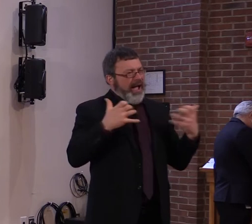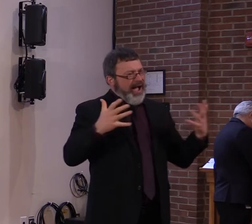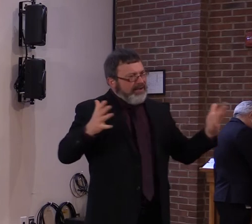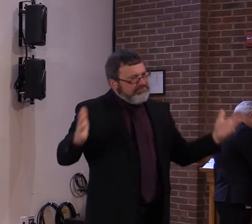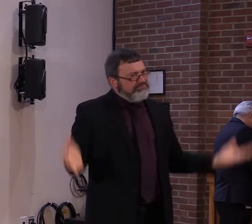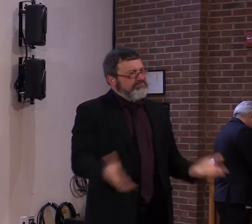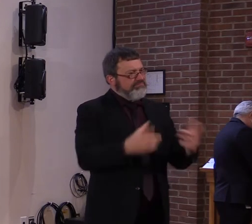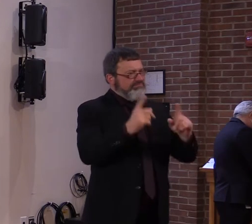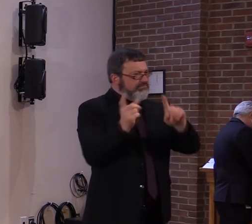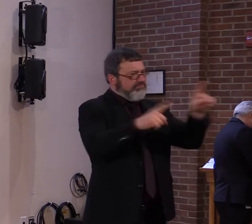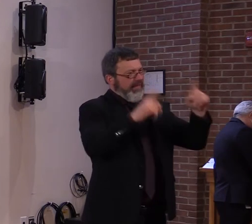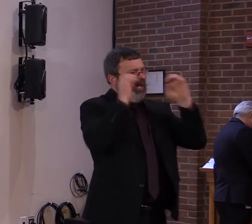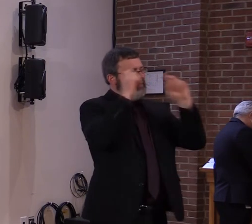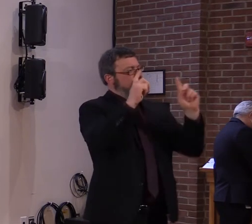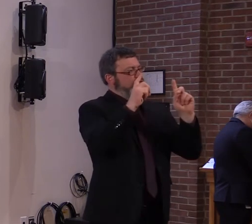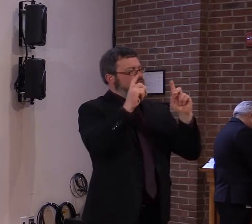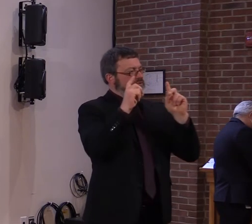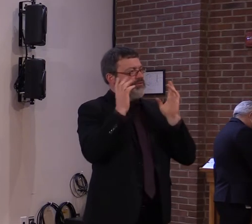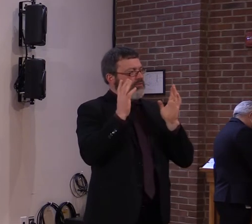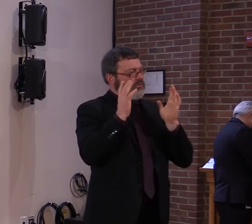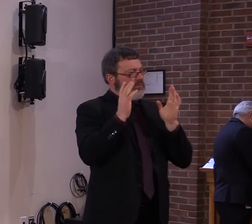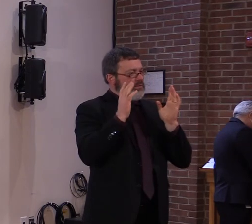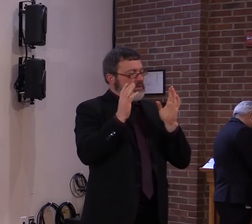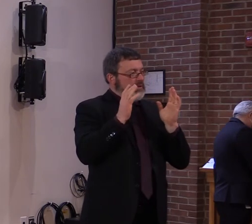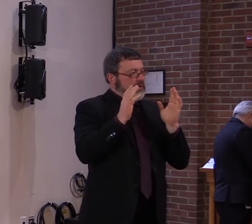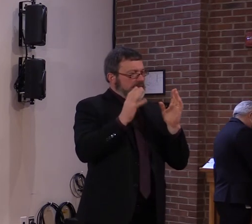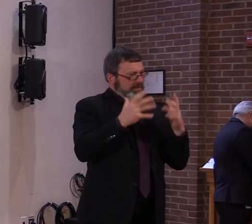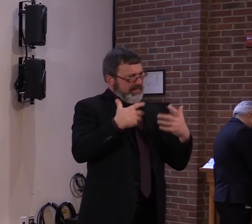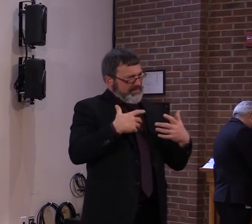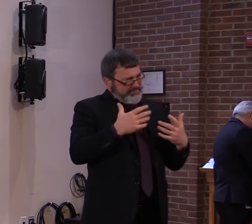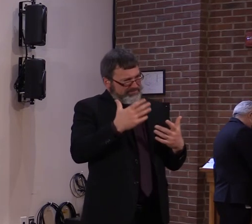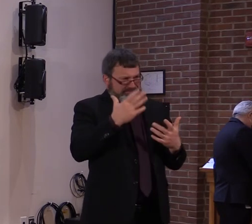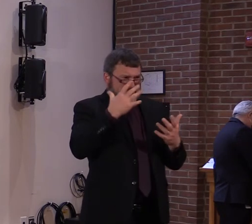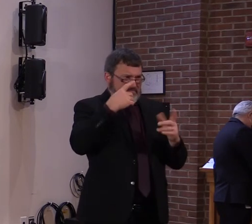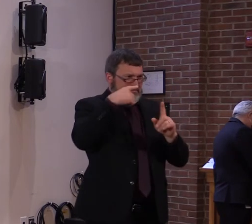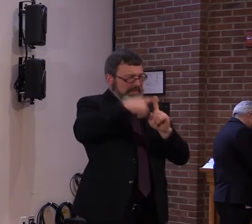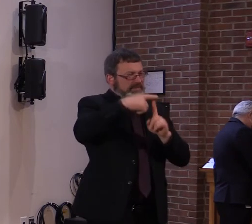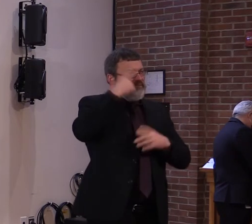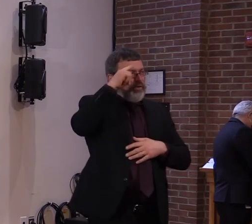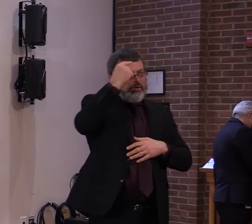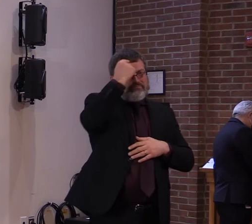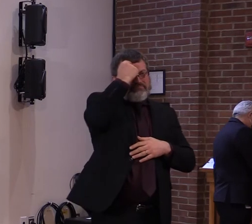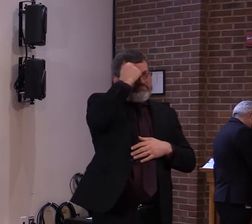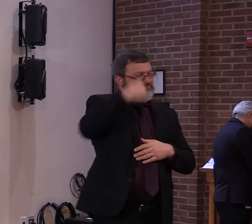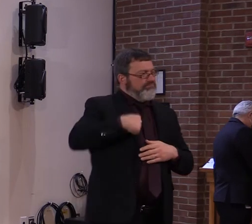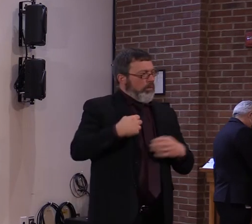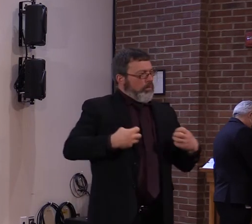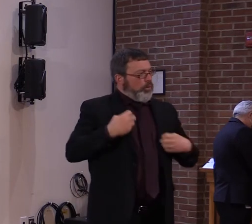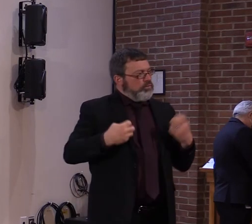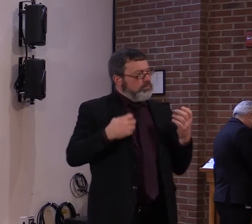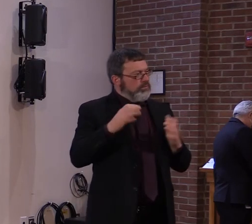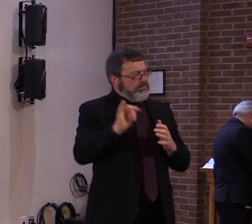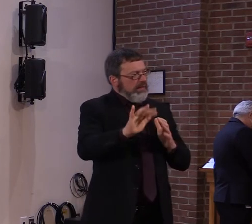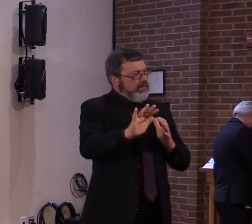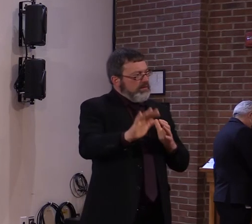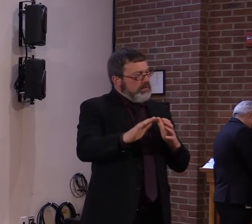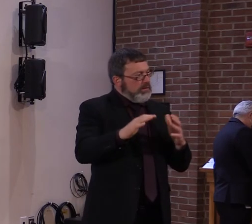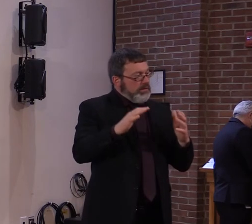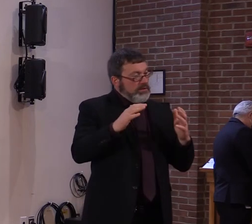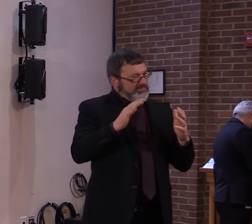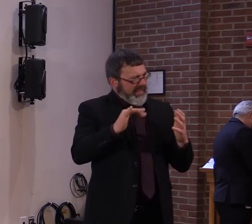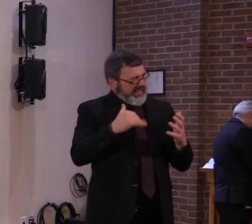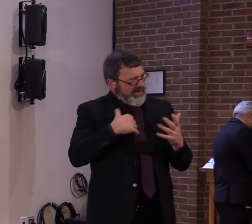check does force a certain amount of compliance on individuals, including staff and students. But it is, we're aware of